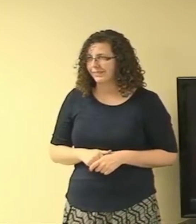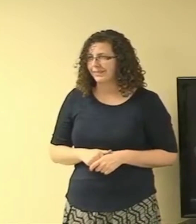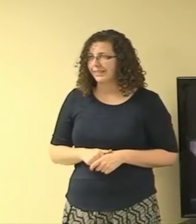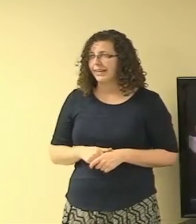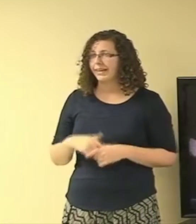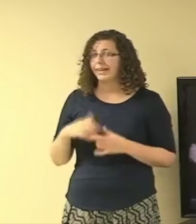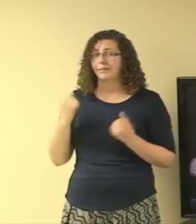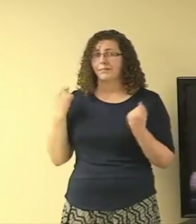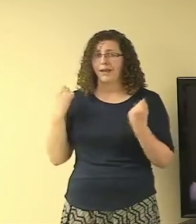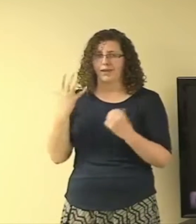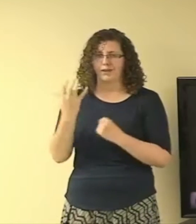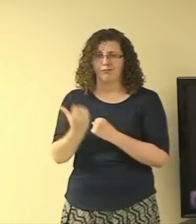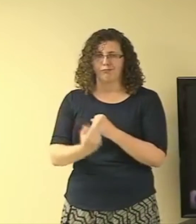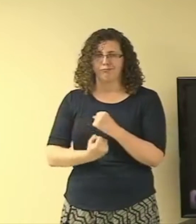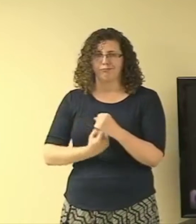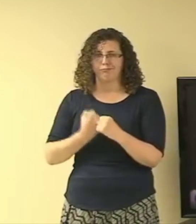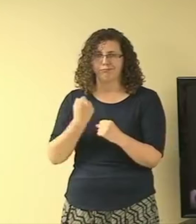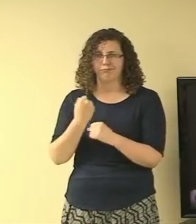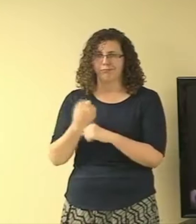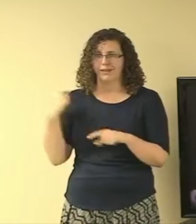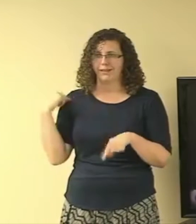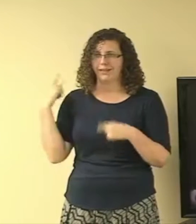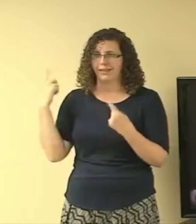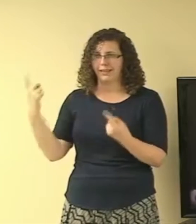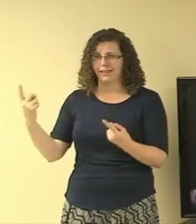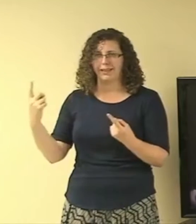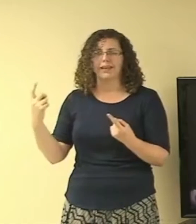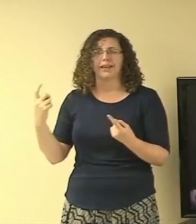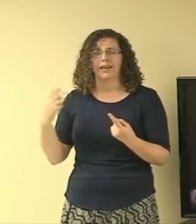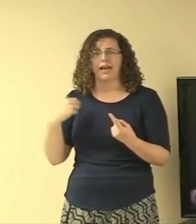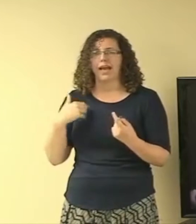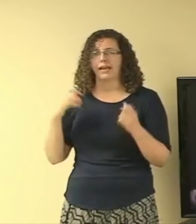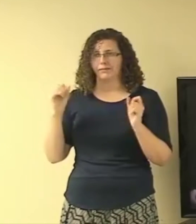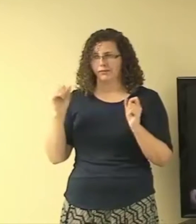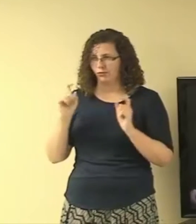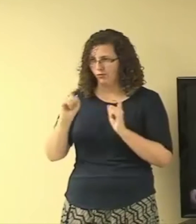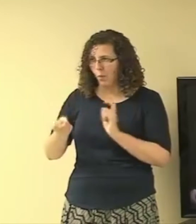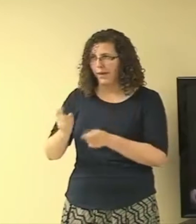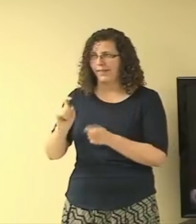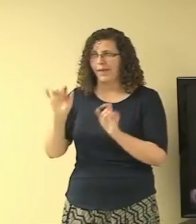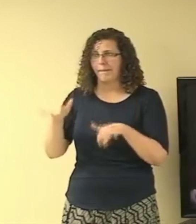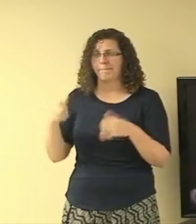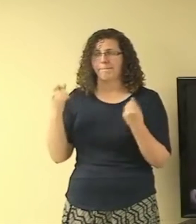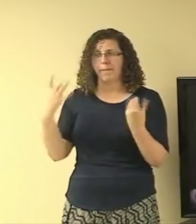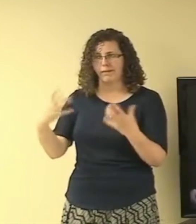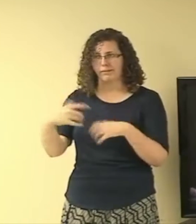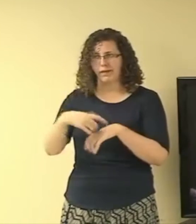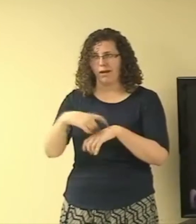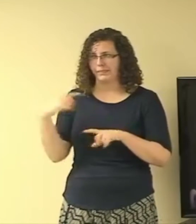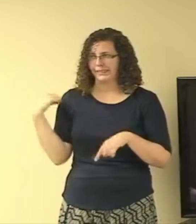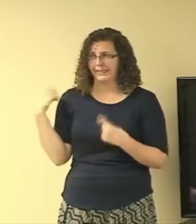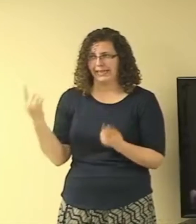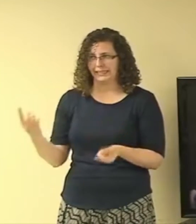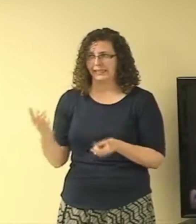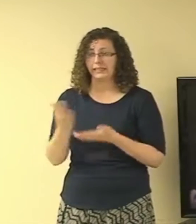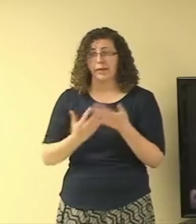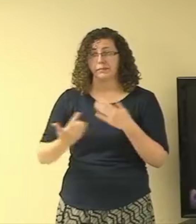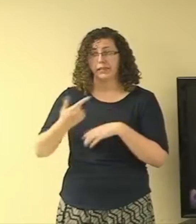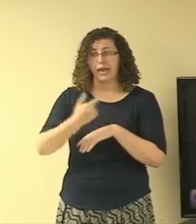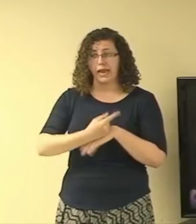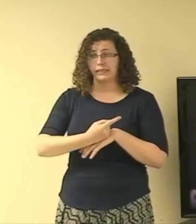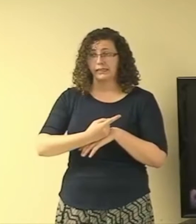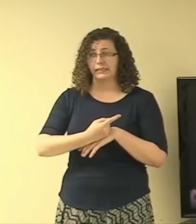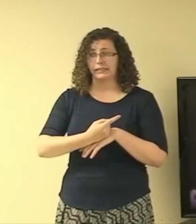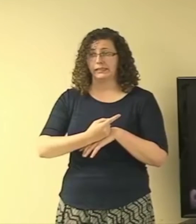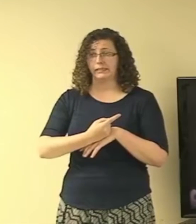Years now have passed. And I've been blessed to be able to do that many, many times over. Some days, many times over in